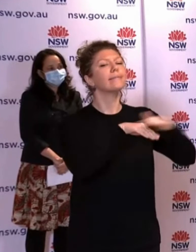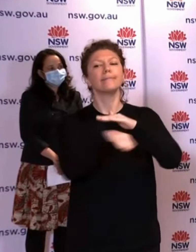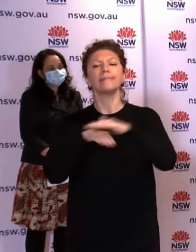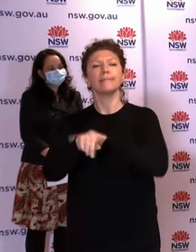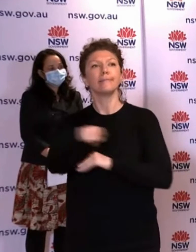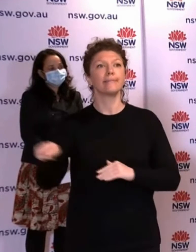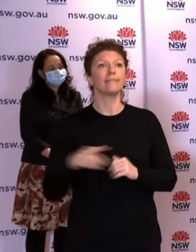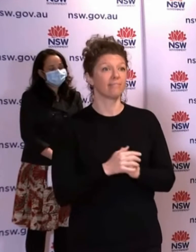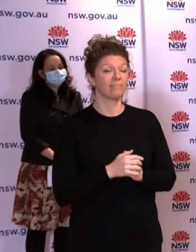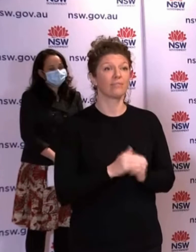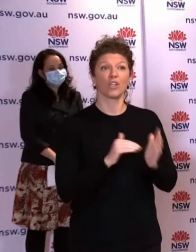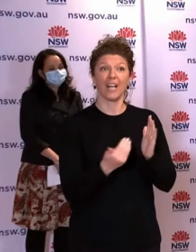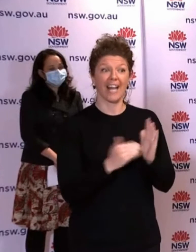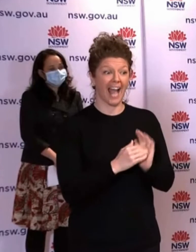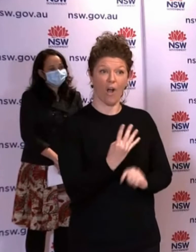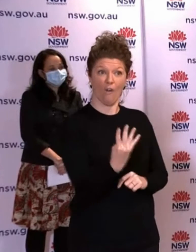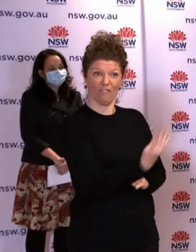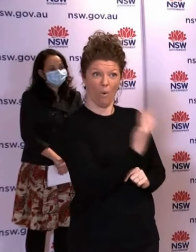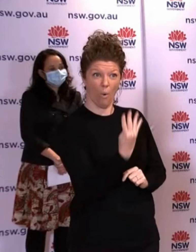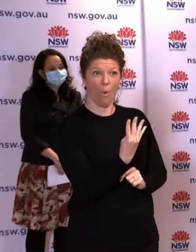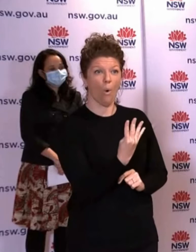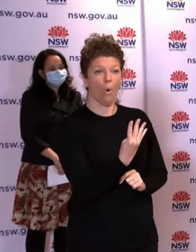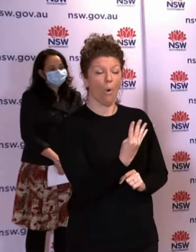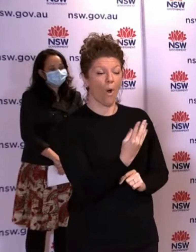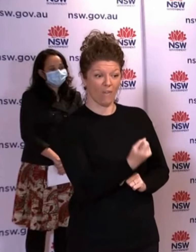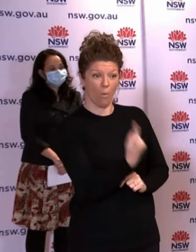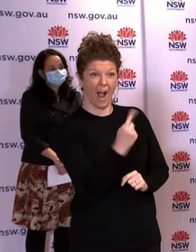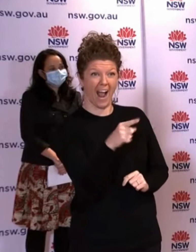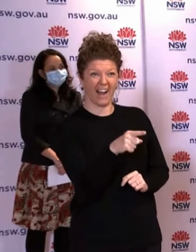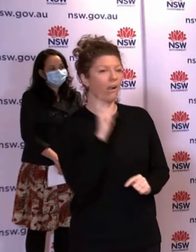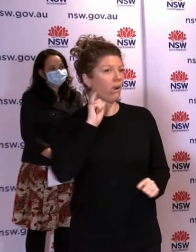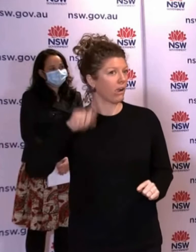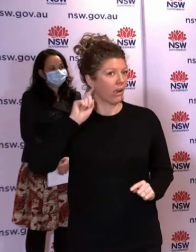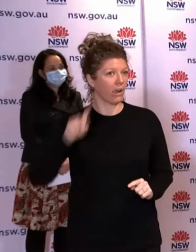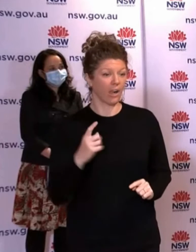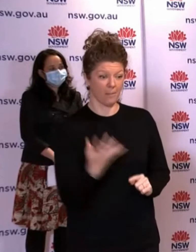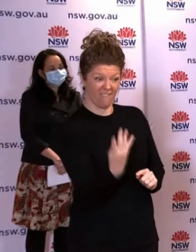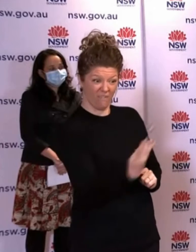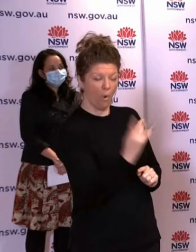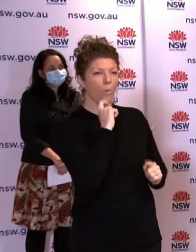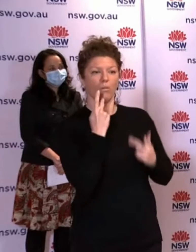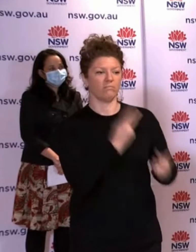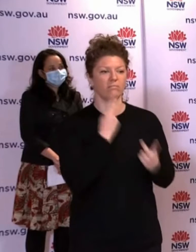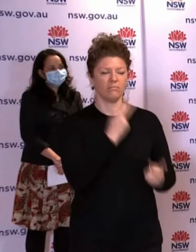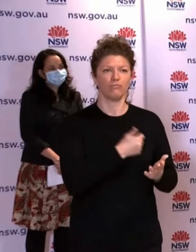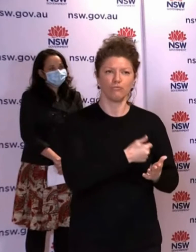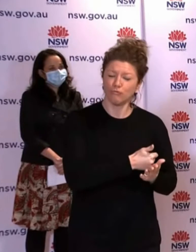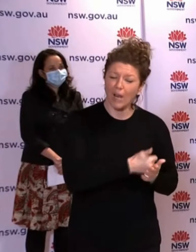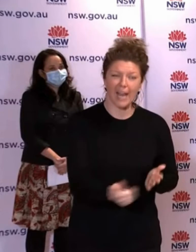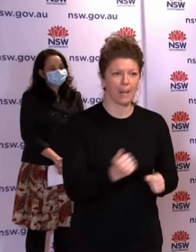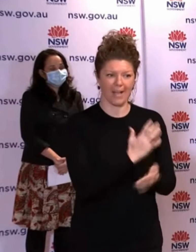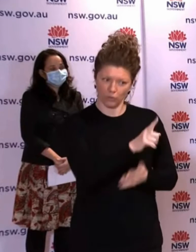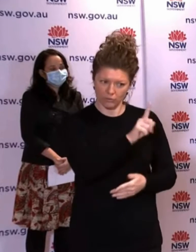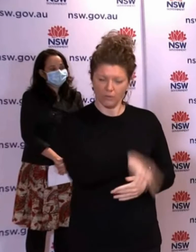people inside of it will now be checked on a more frequent basis to make sure that compliance is achieved. What I would also like